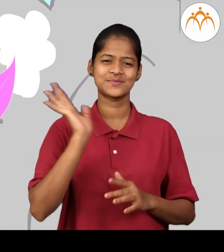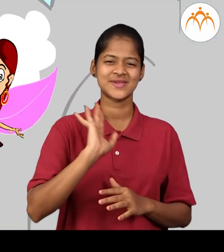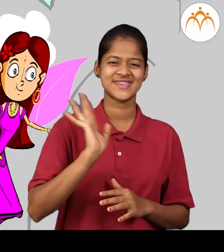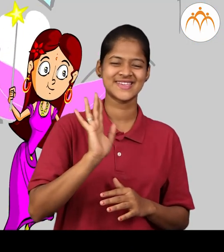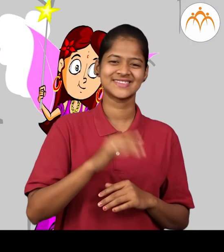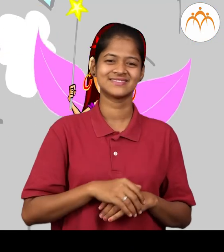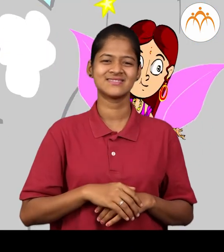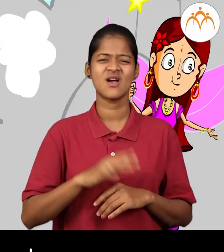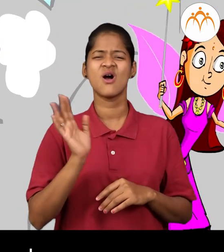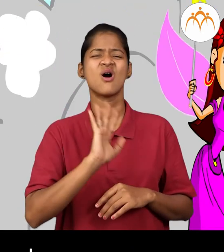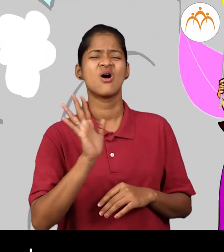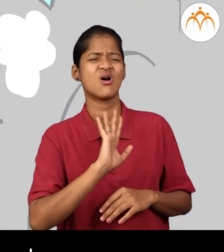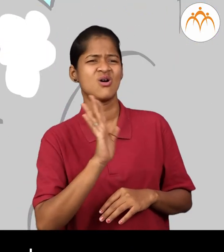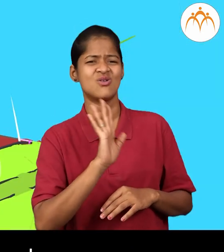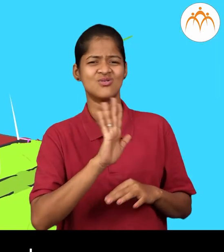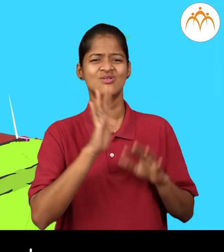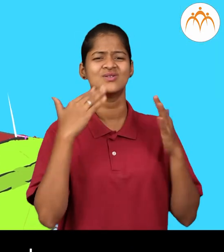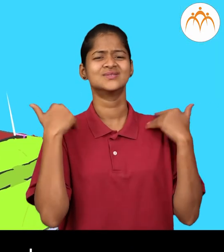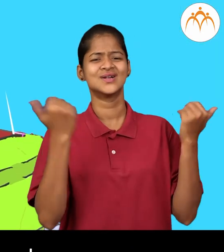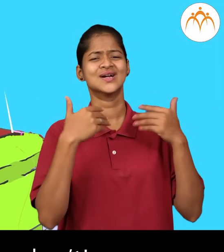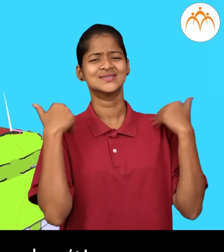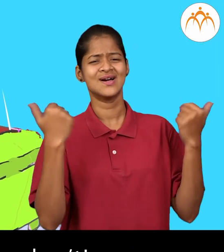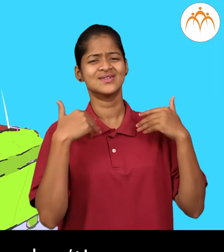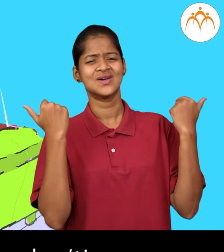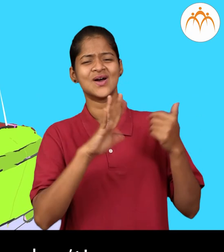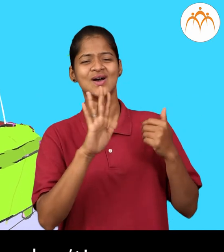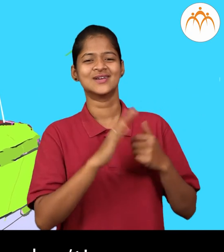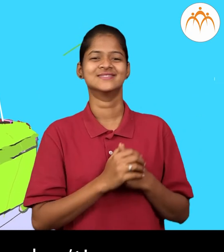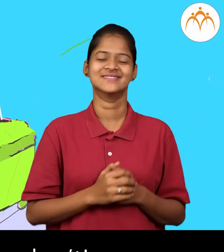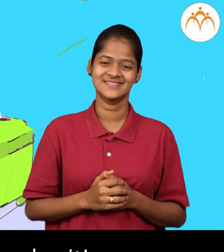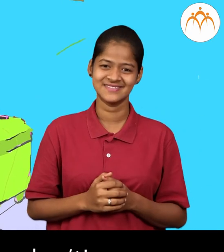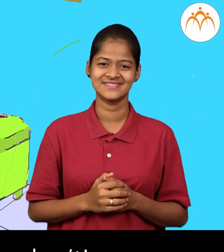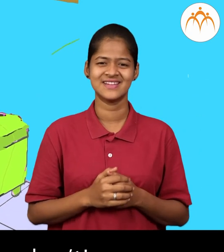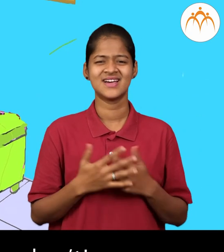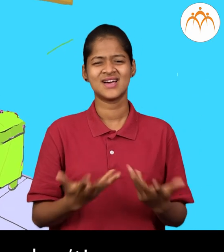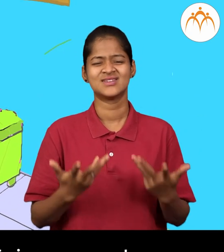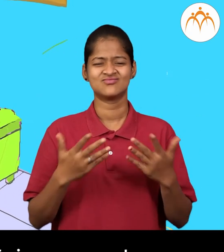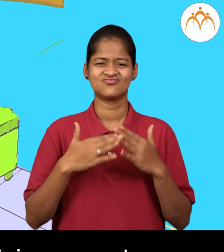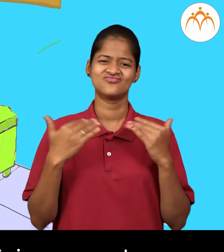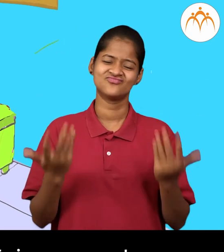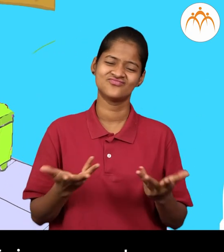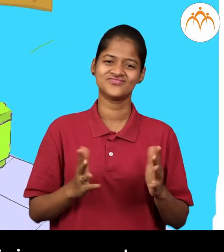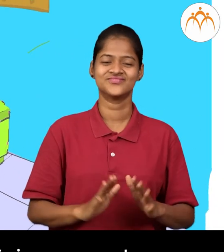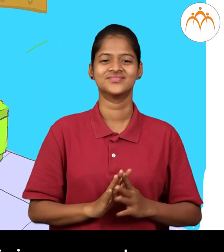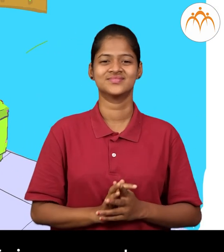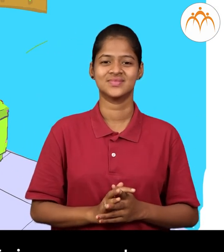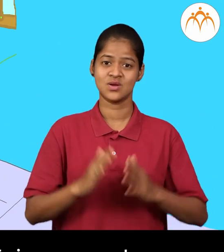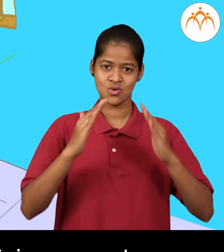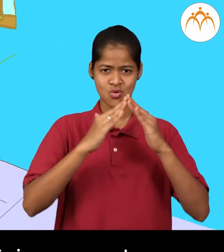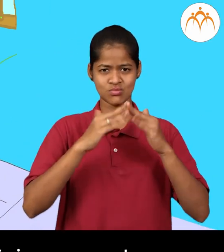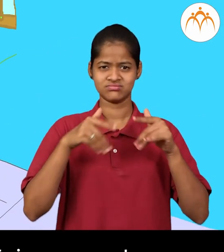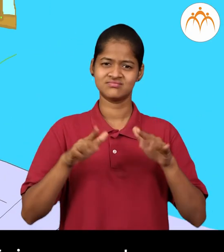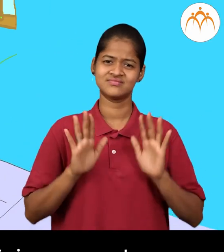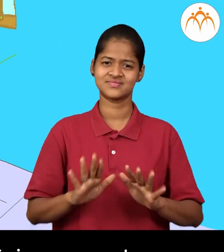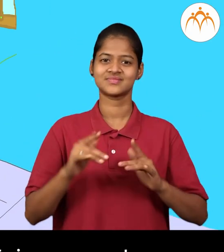I am leaving now. You stay back. Oh, fairy queen! Don't! Please don't go! Fairy